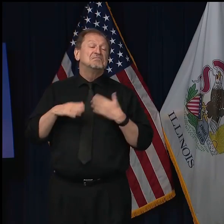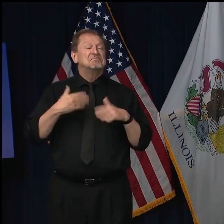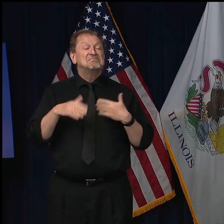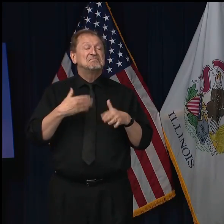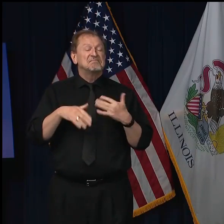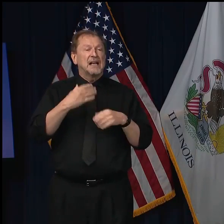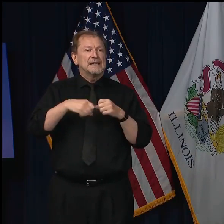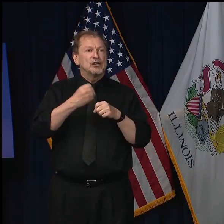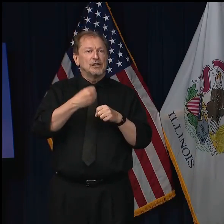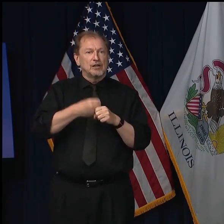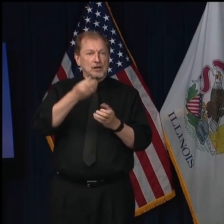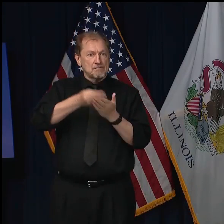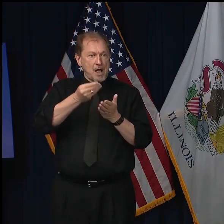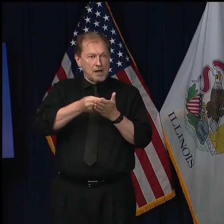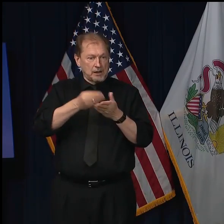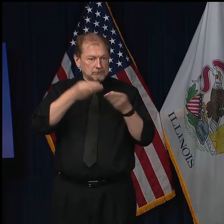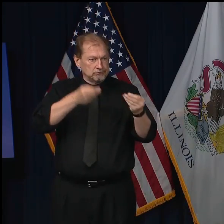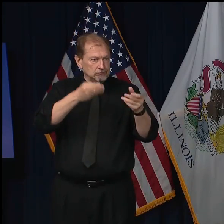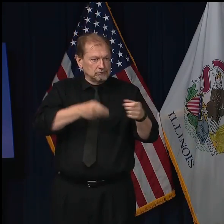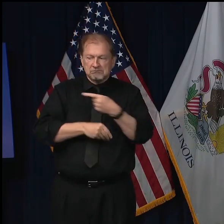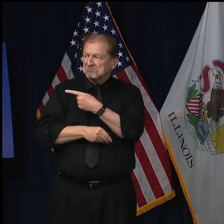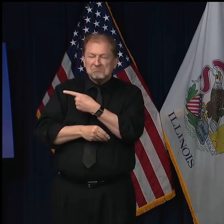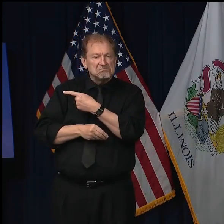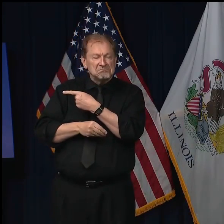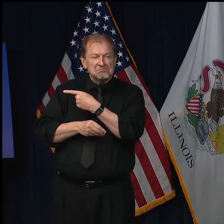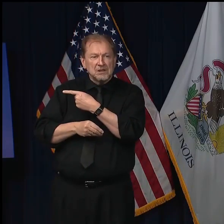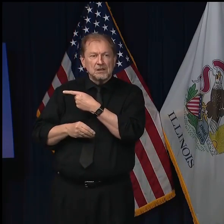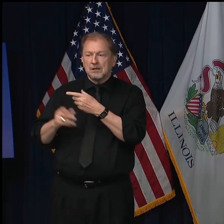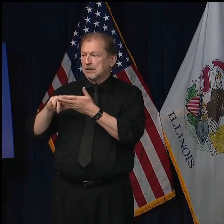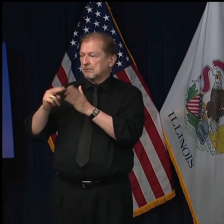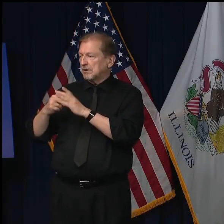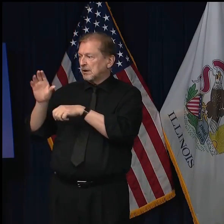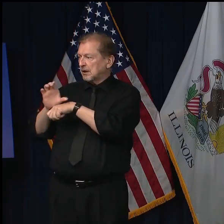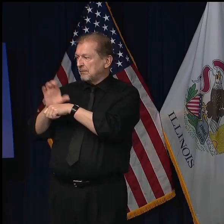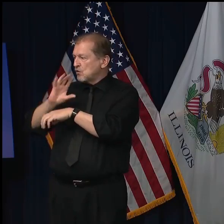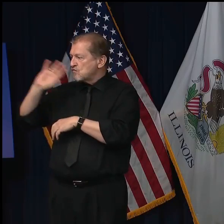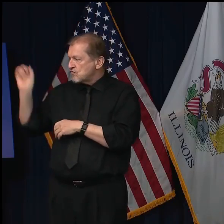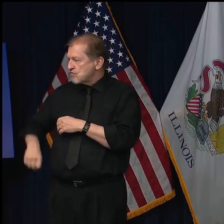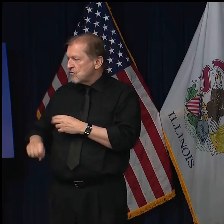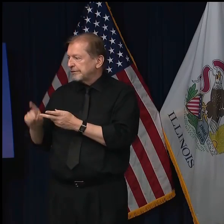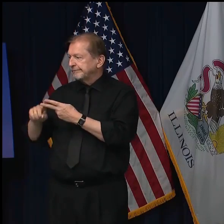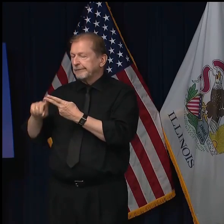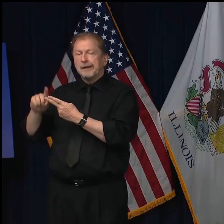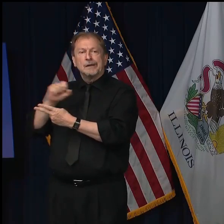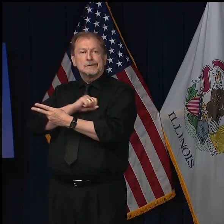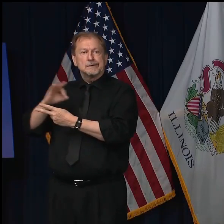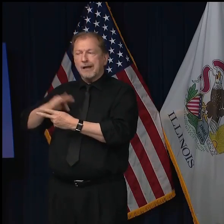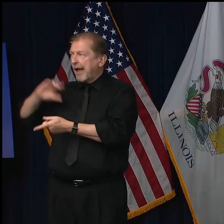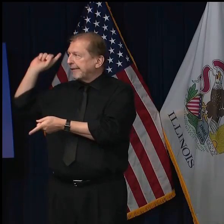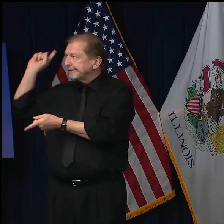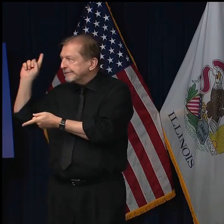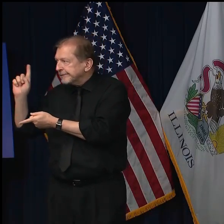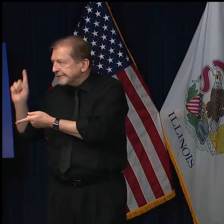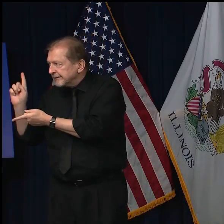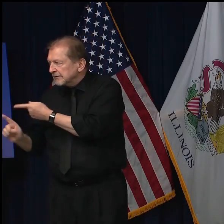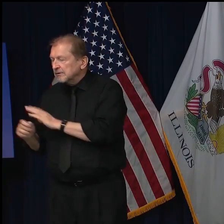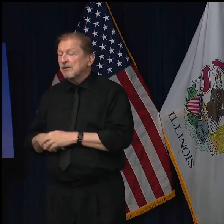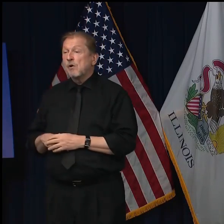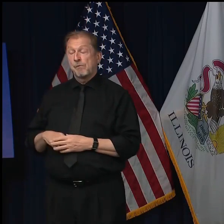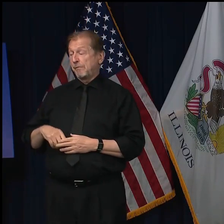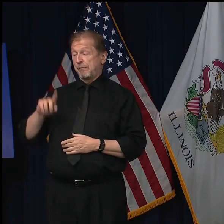employees now than it did during the Great Recession a decade ago. Its computer systems, like those of many other